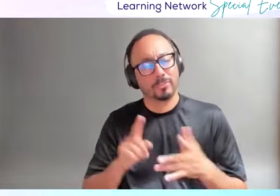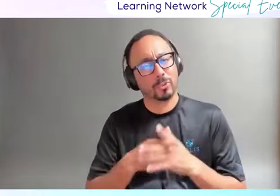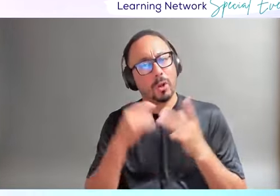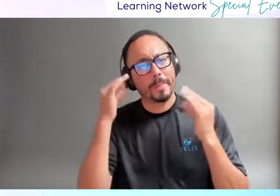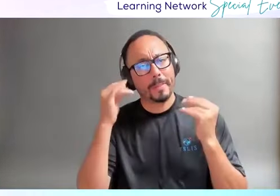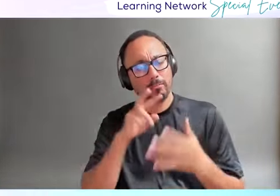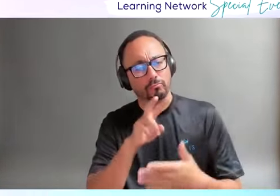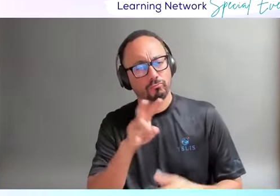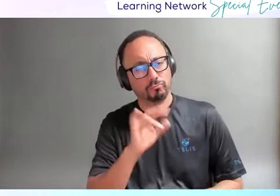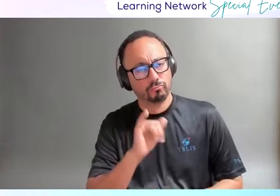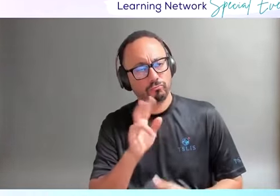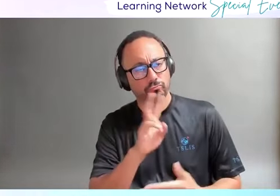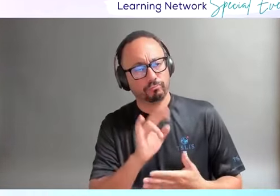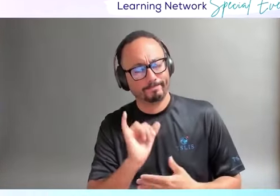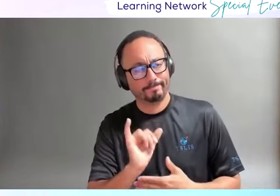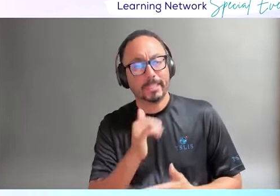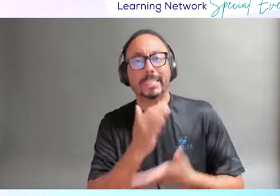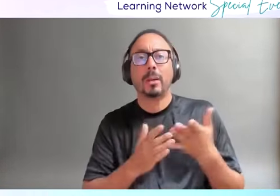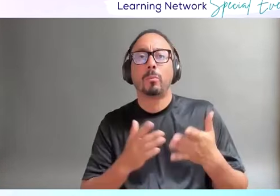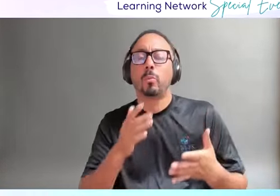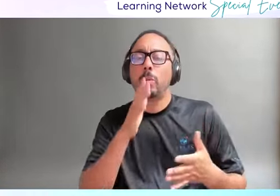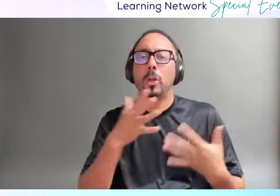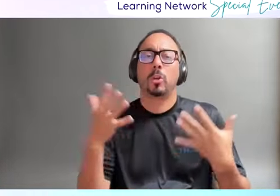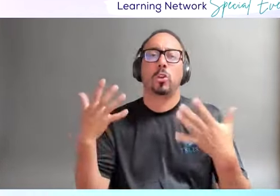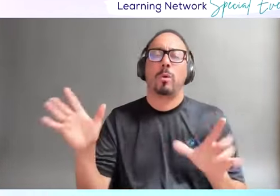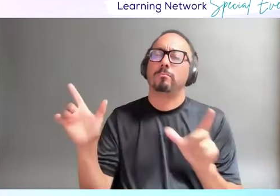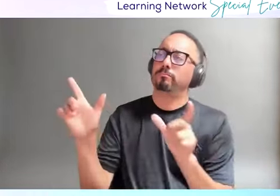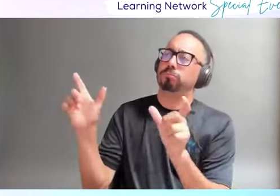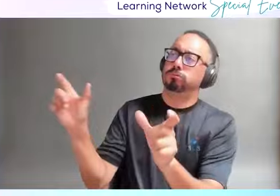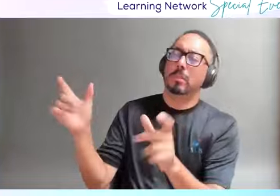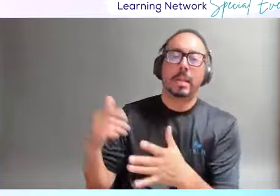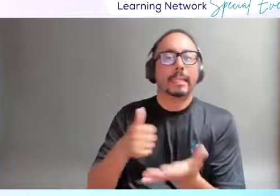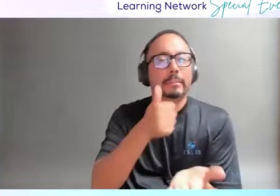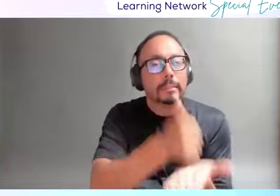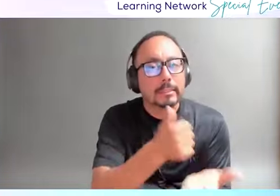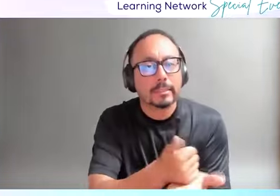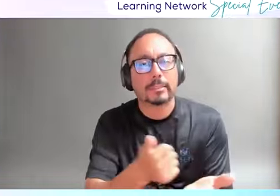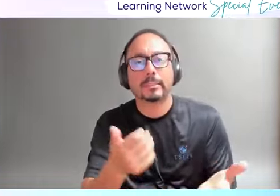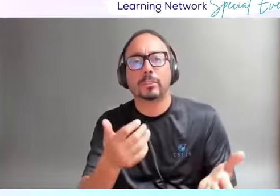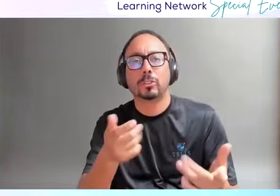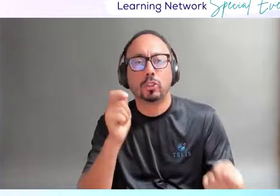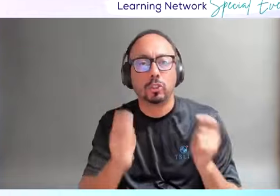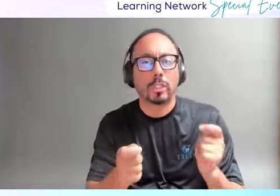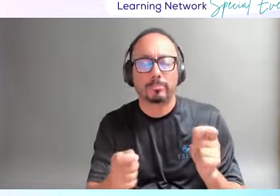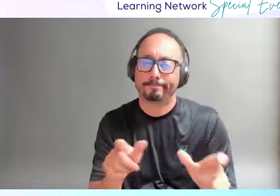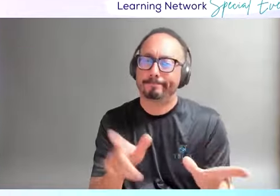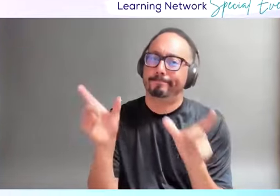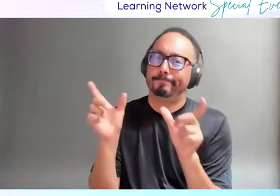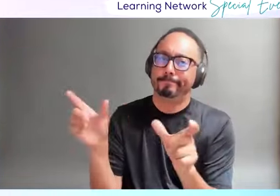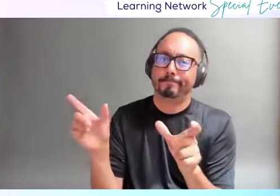or seek any kind of assistance. And what we can do for them in the substance use area is provide